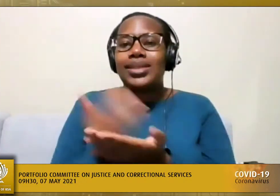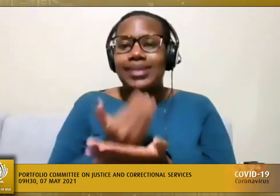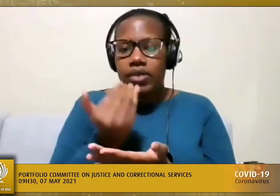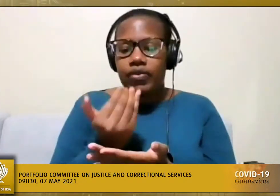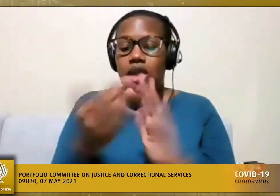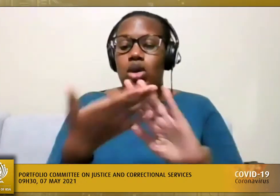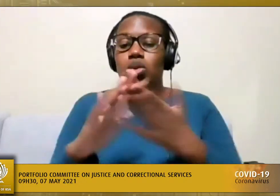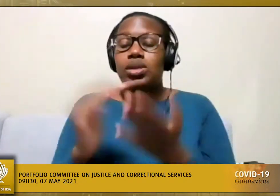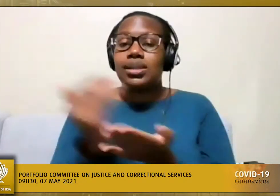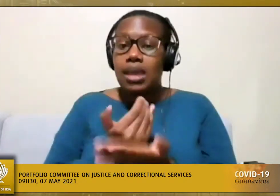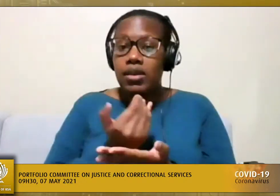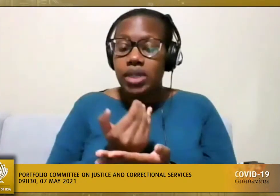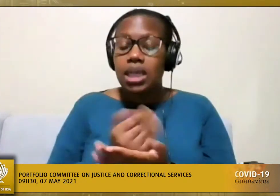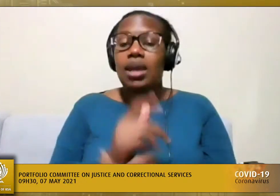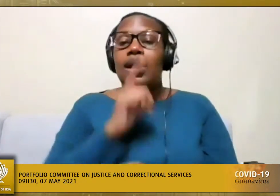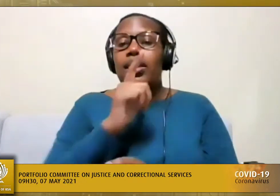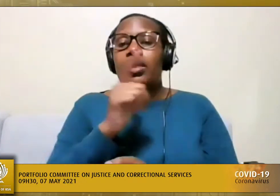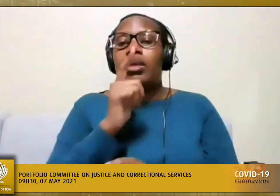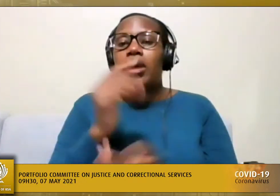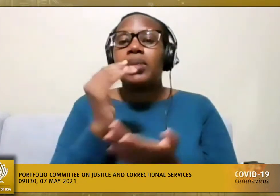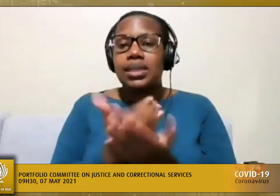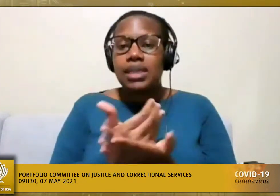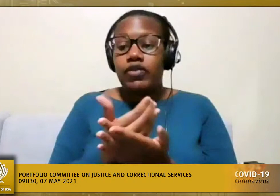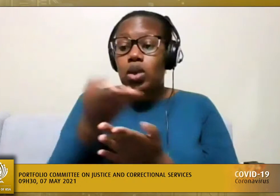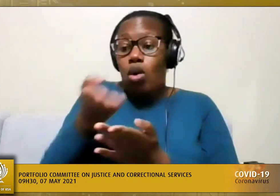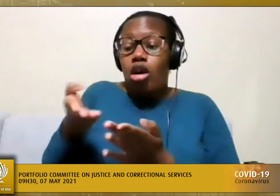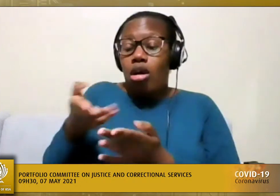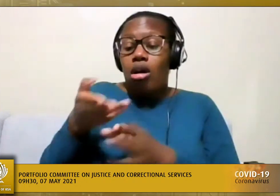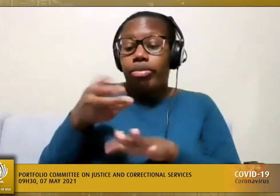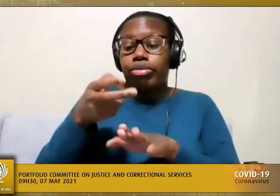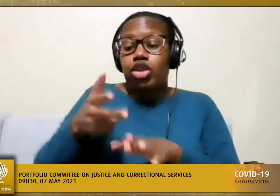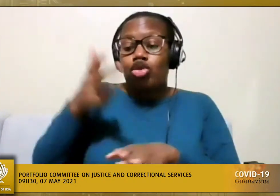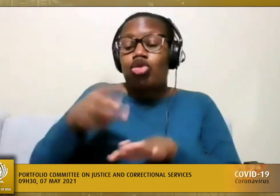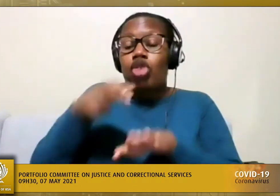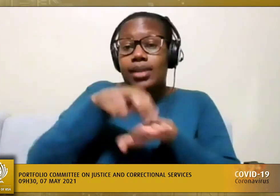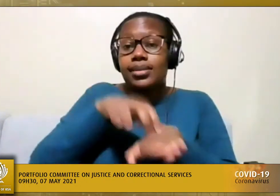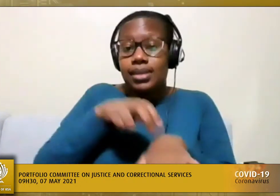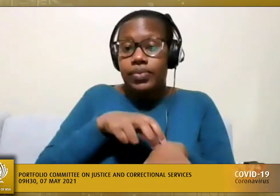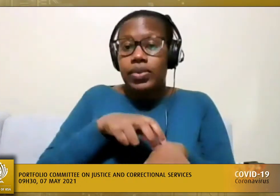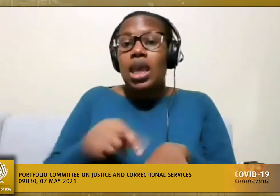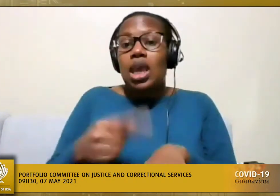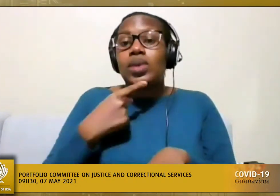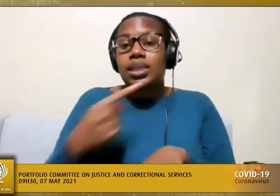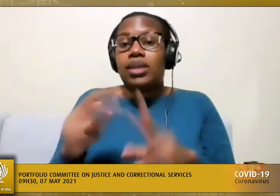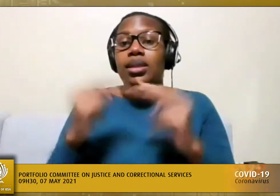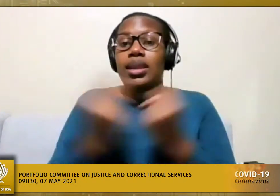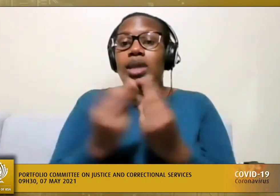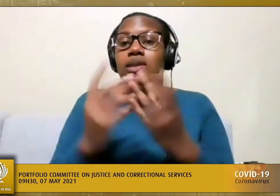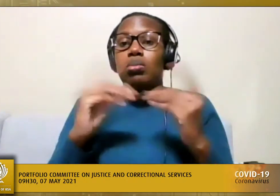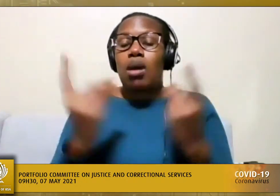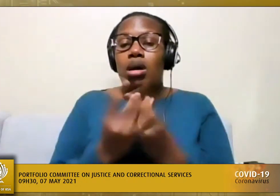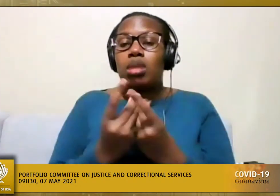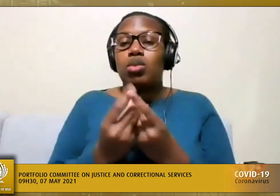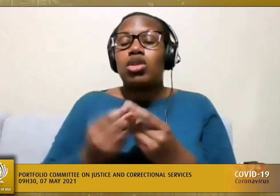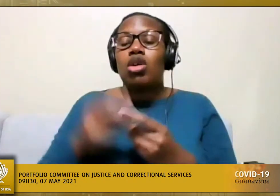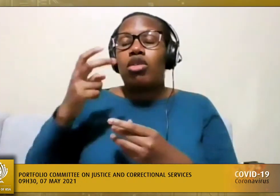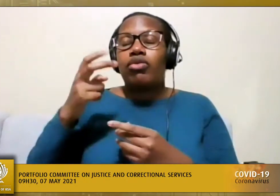and safety of the public on the trains and we have said that the national Department of Transport must take the lead